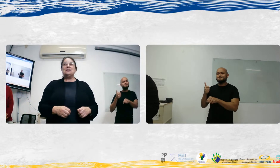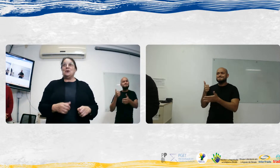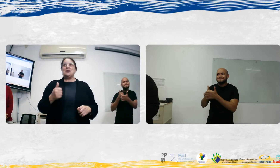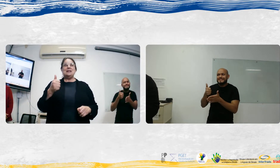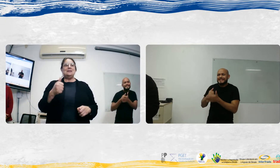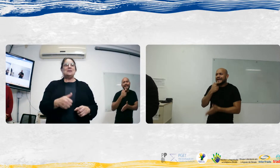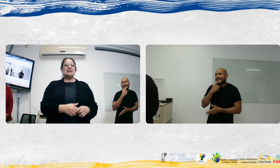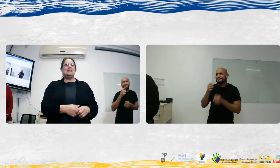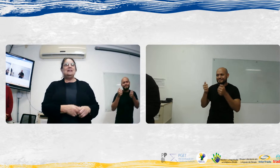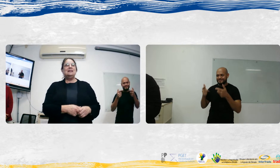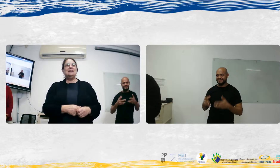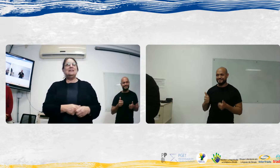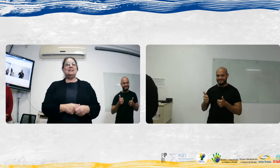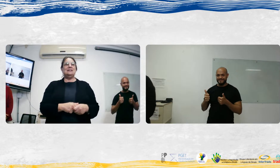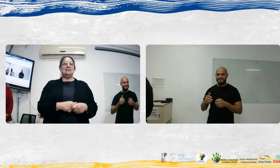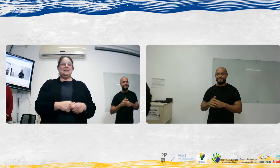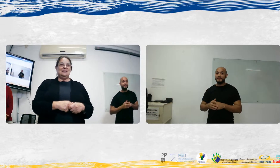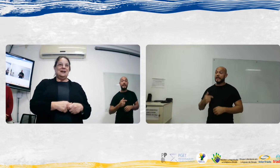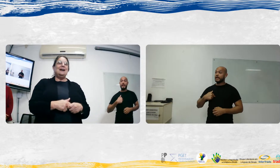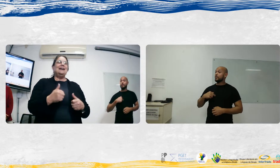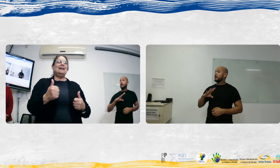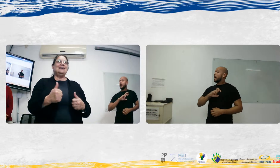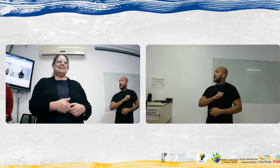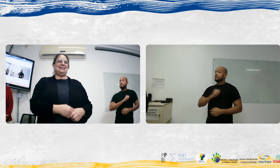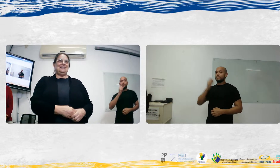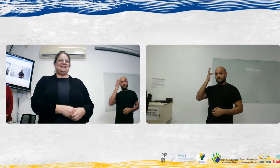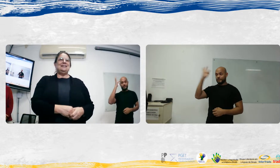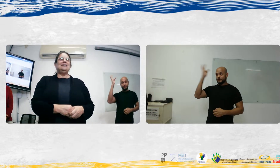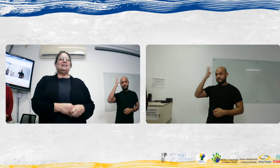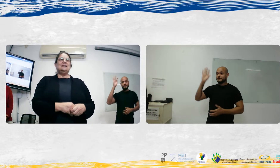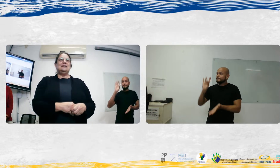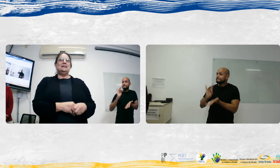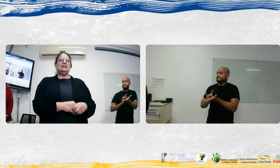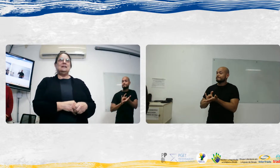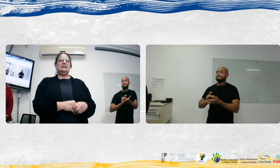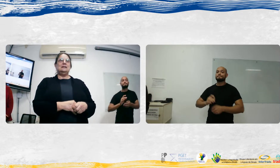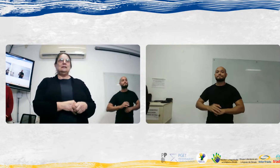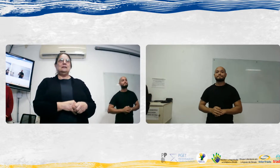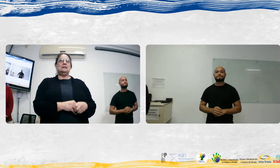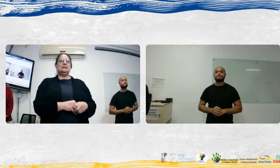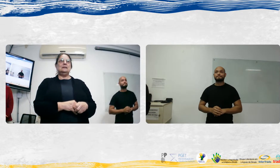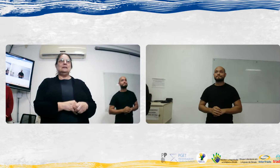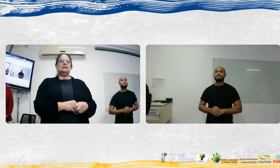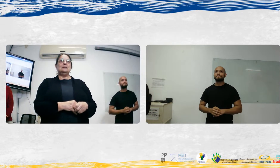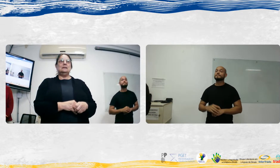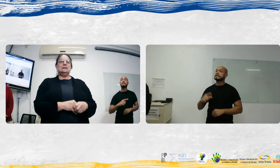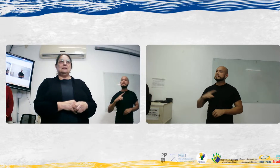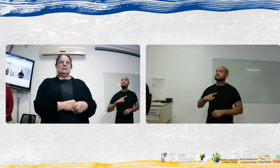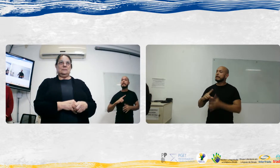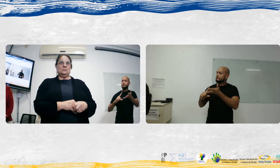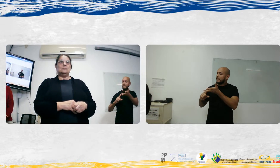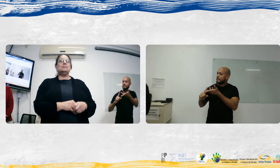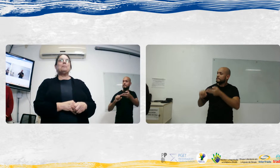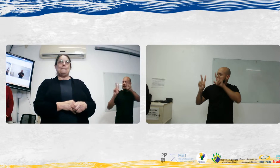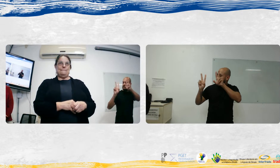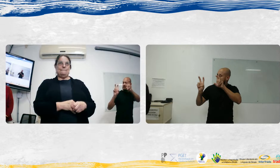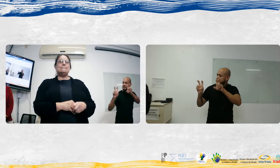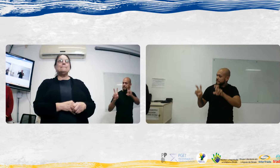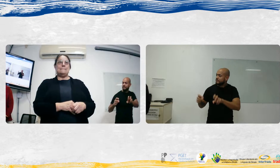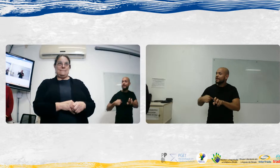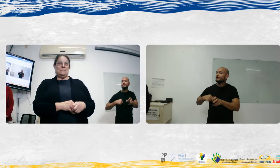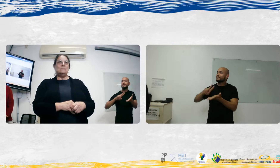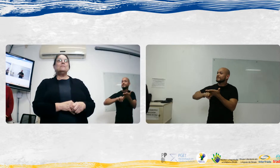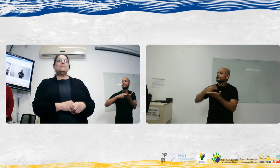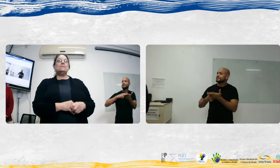anyway. Okay, okay. And I love philosophy. I love it very much. And there are many topics that I want to translate in